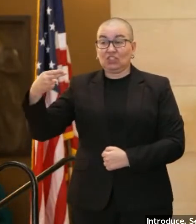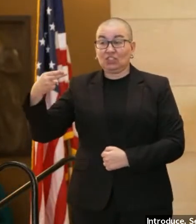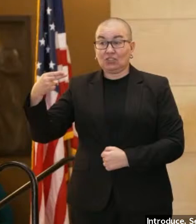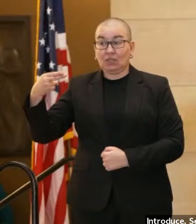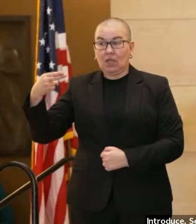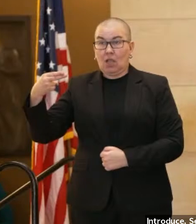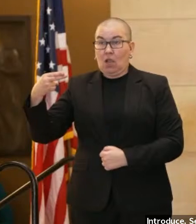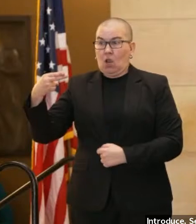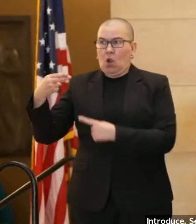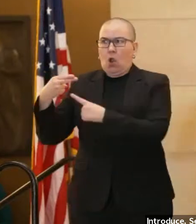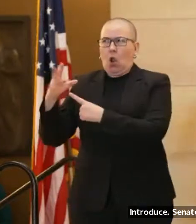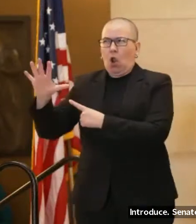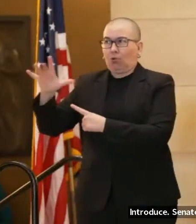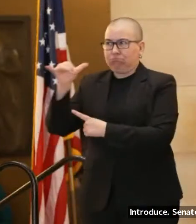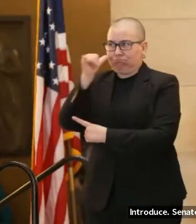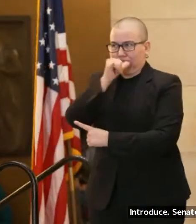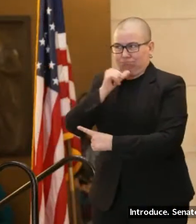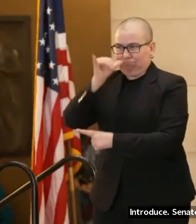star.